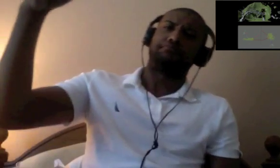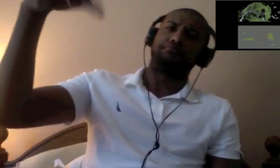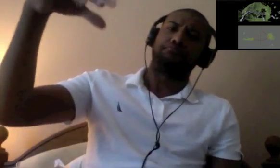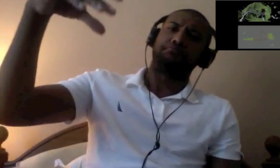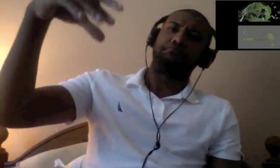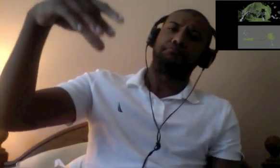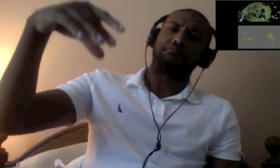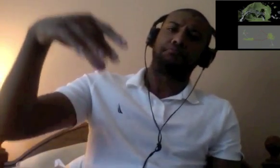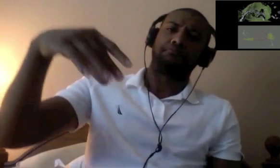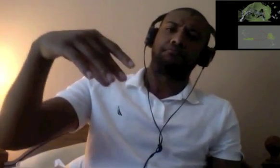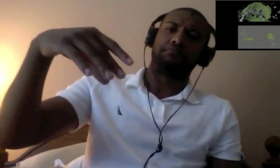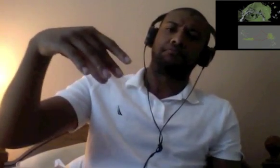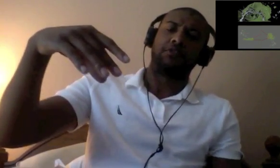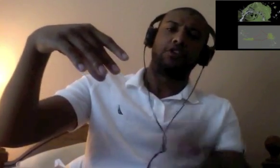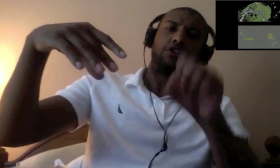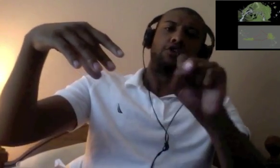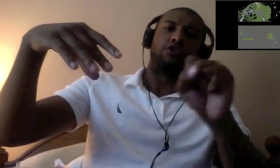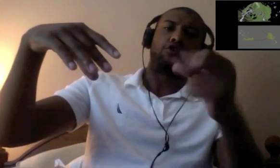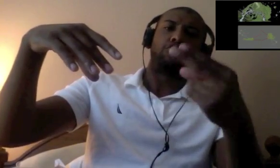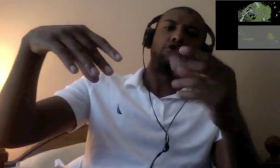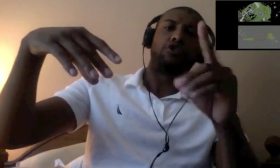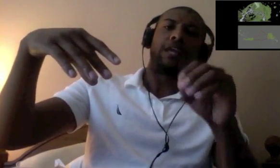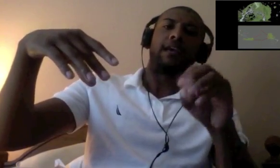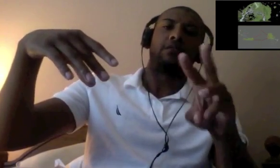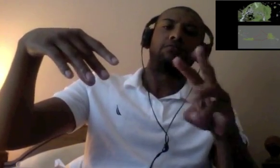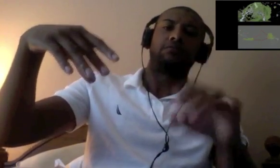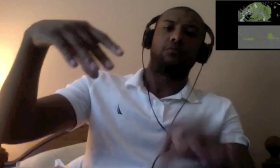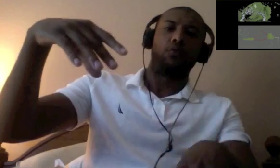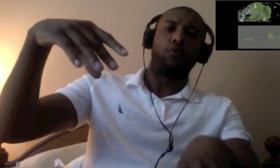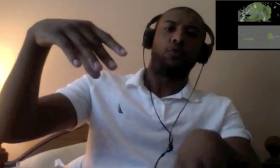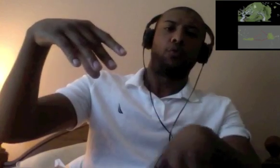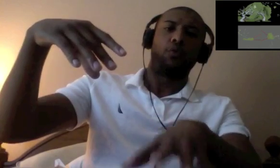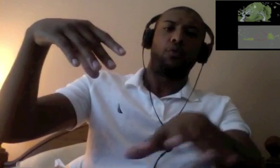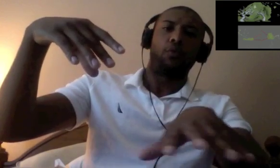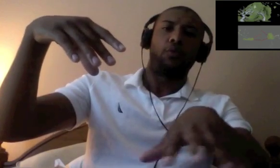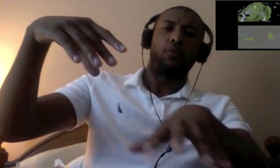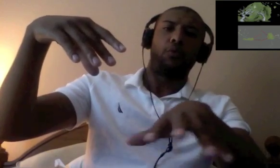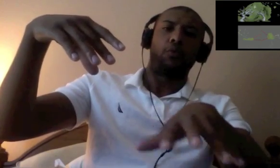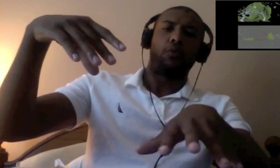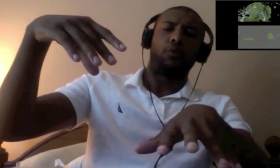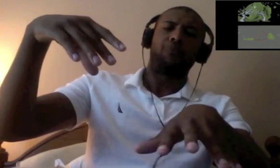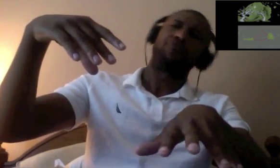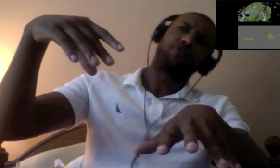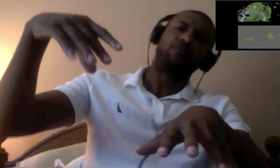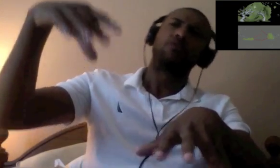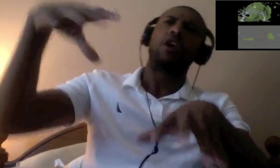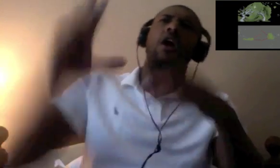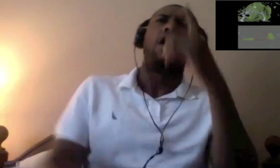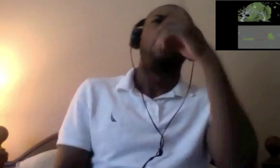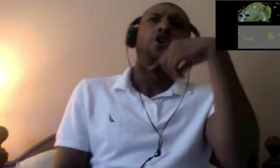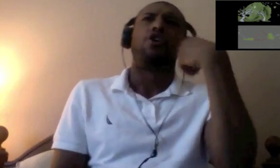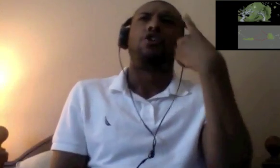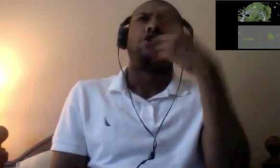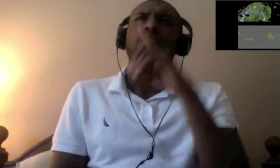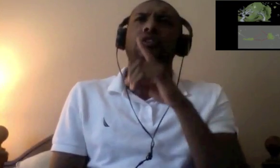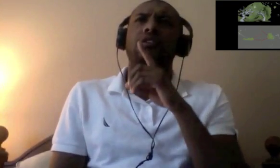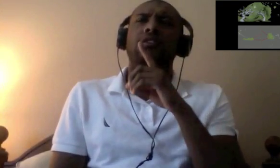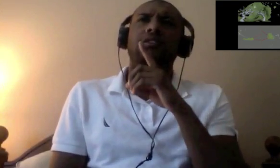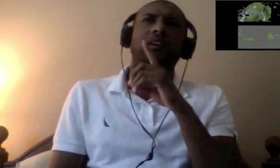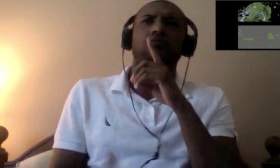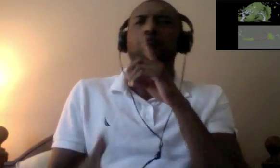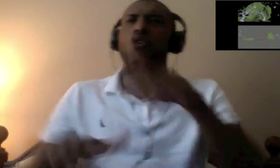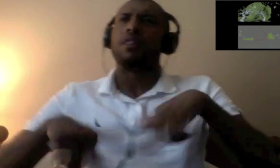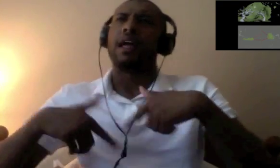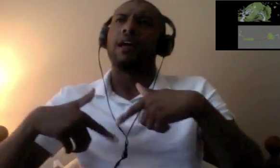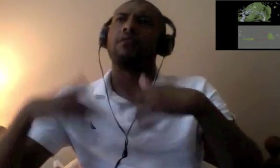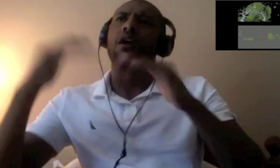software, turn on shadows, and placing light. As I place a light, I think about what it might look like in real life, but balance that